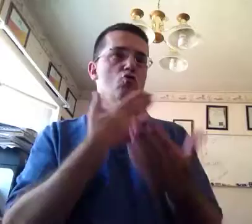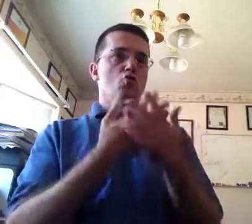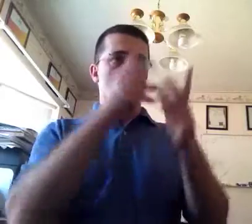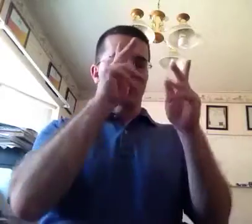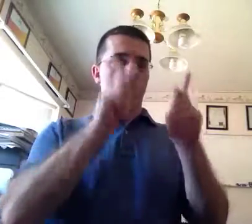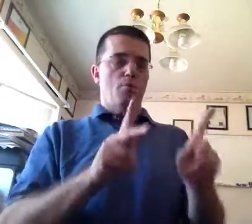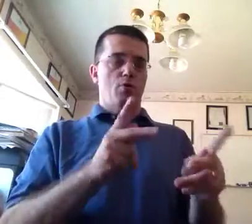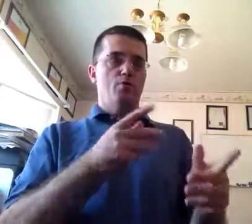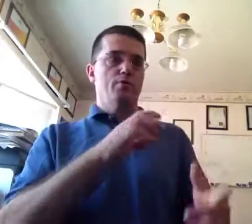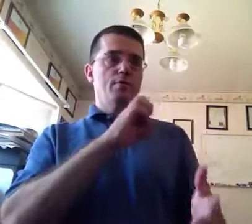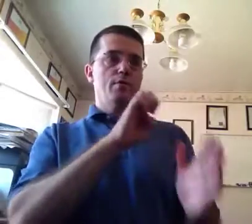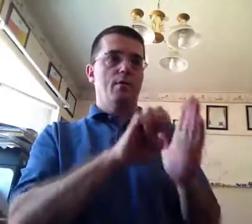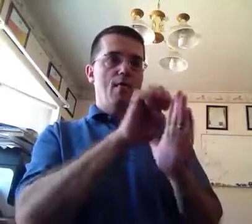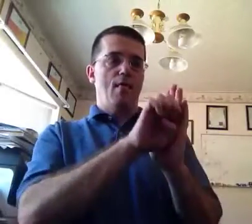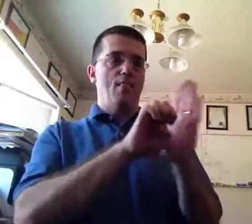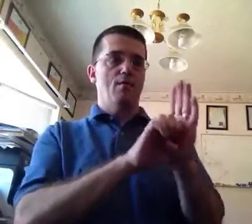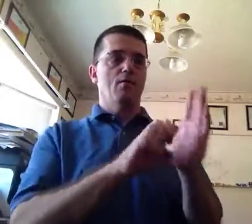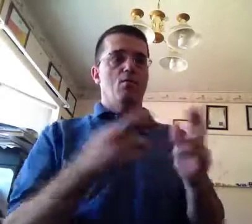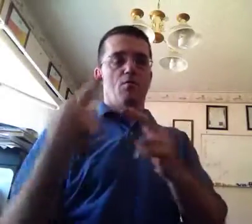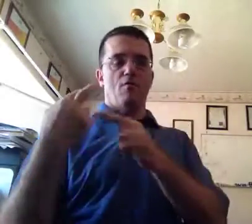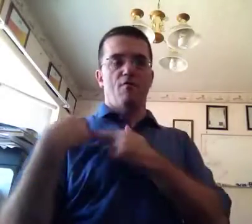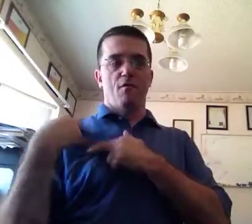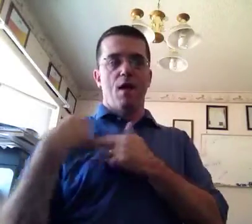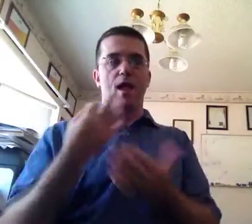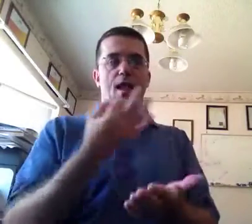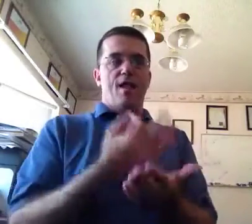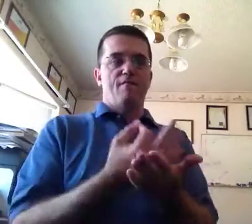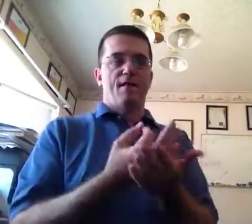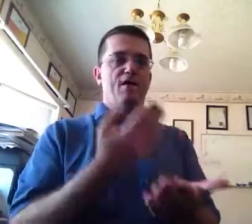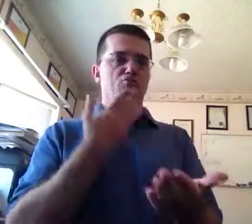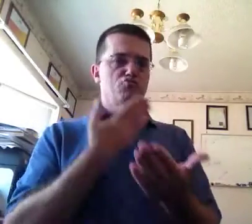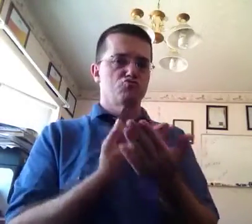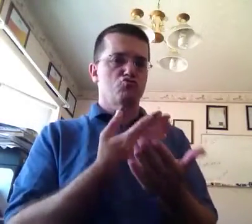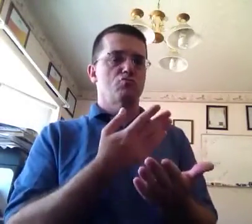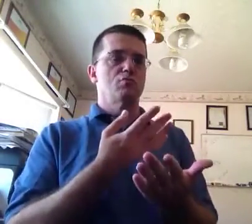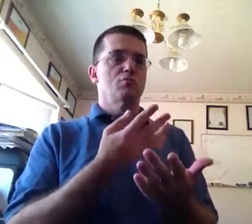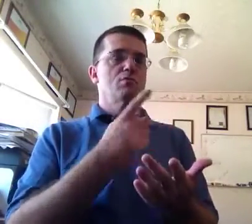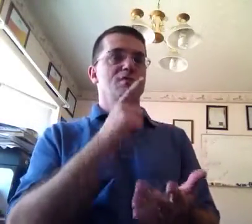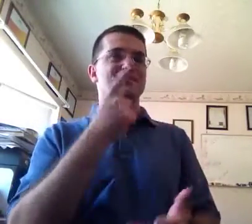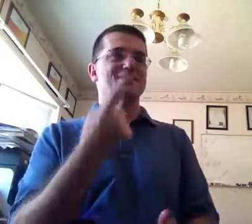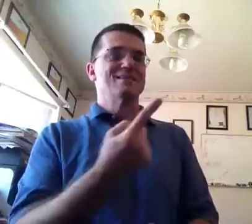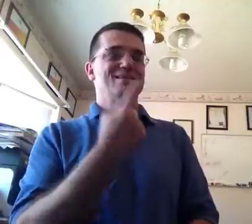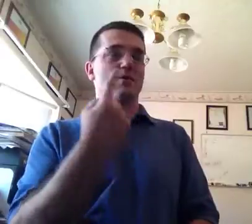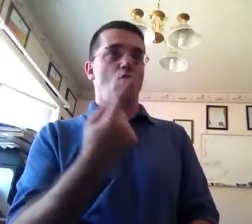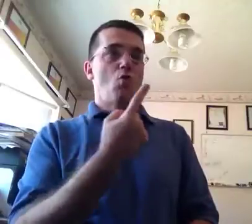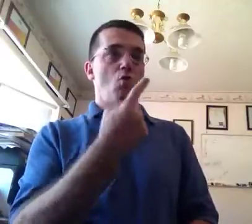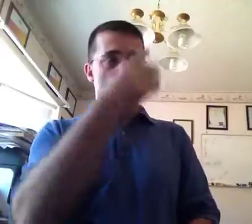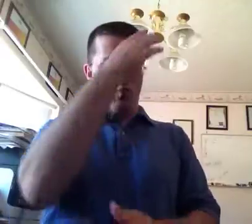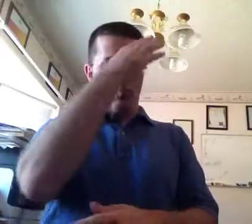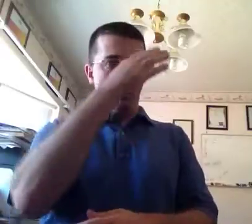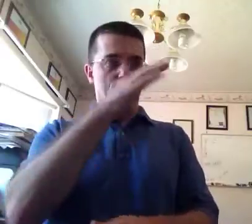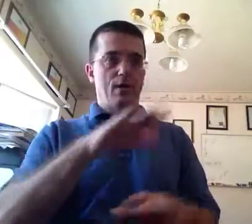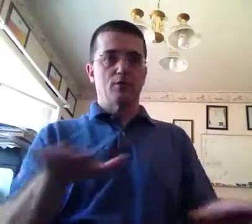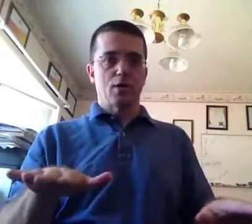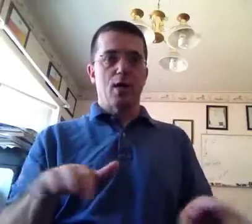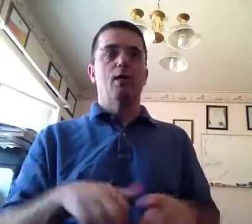mention responsible financially, is an only child, and his dad is now in his